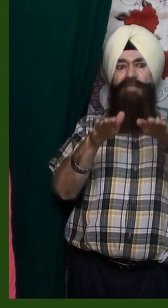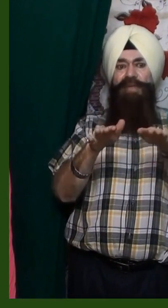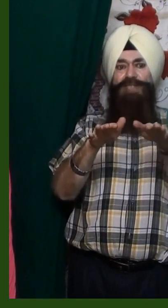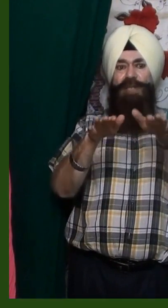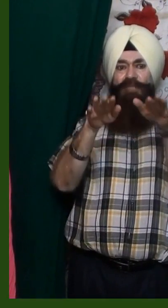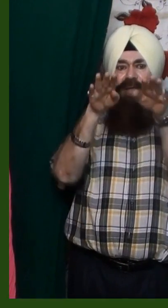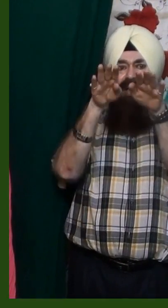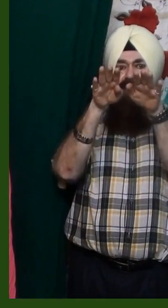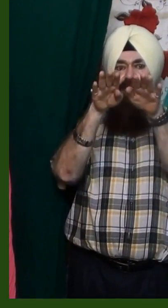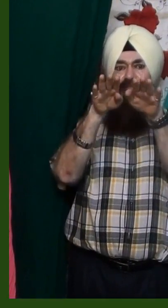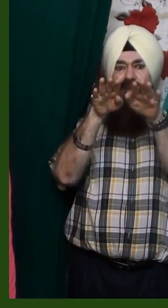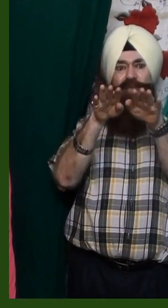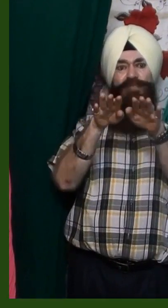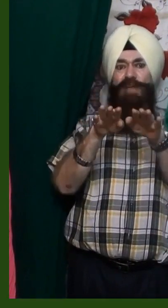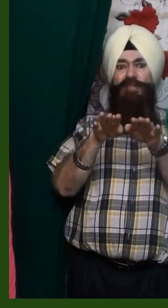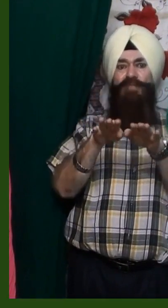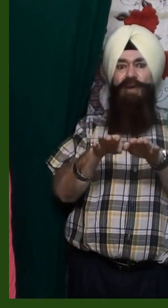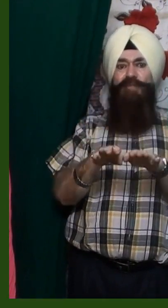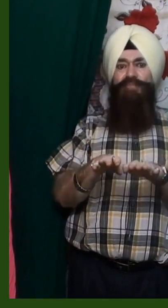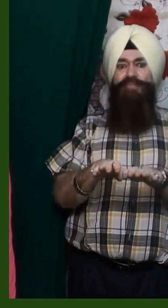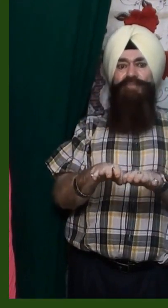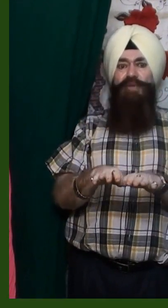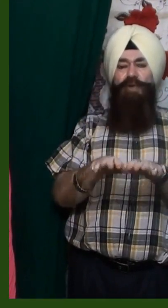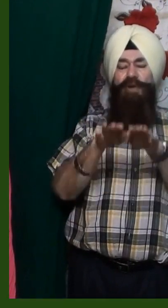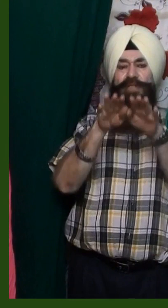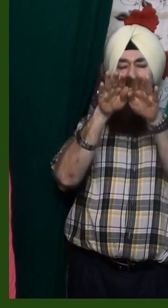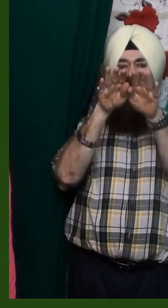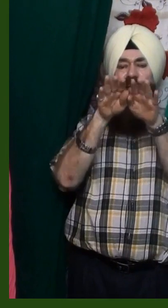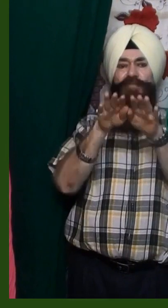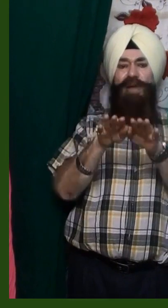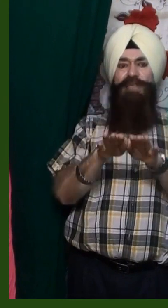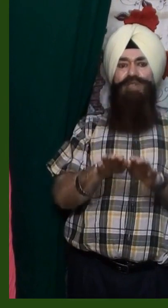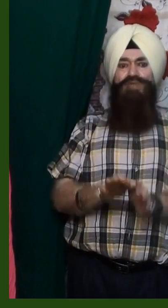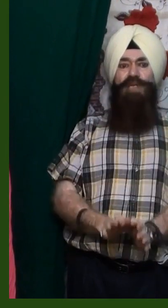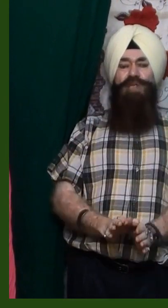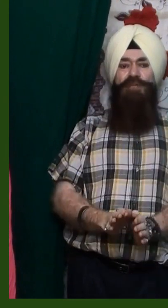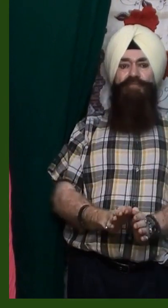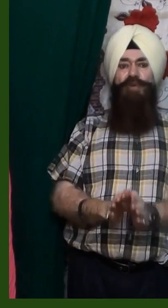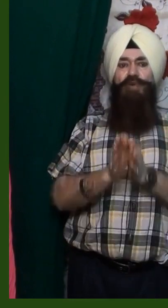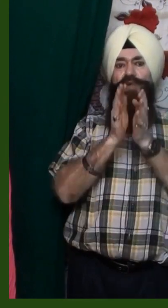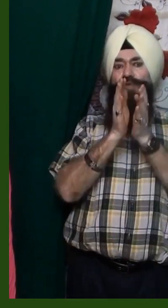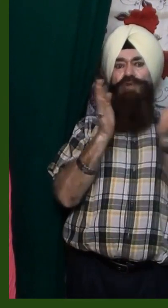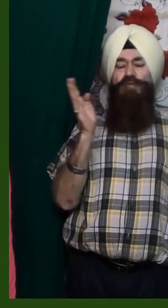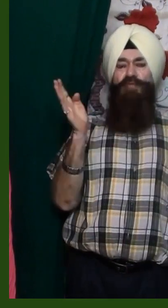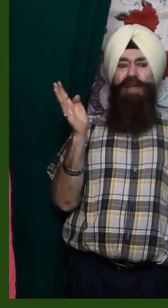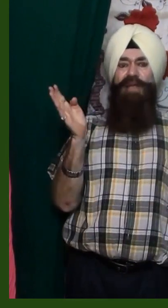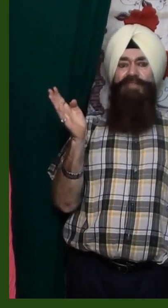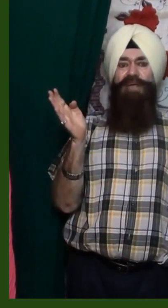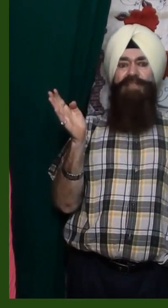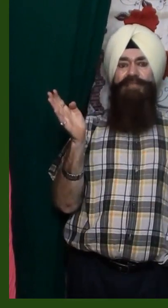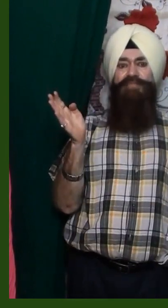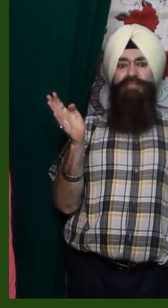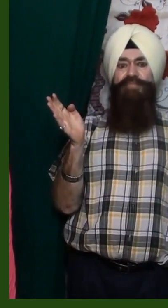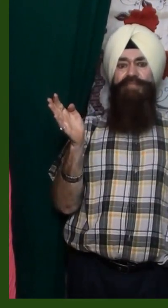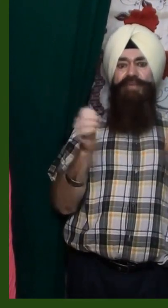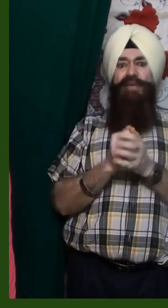In the gravitational field, inertial frame is freely falling. Because in a freely falling situation, we do not feel any